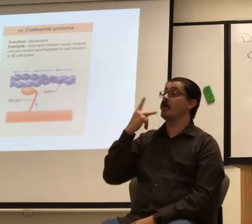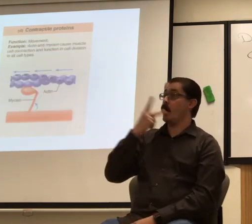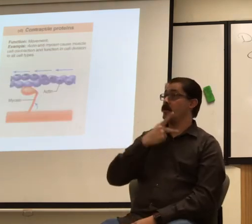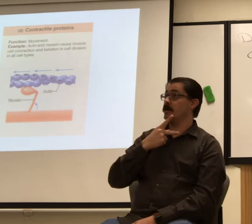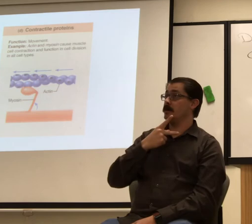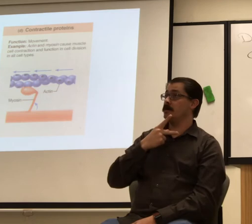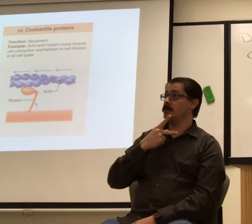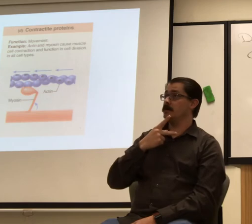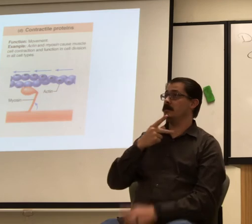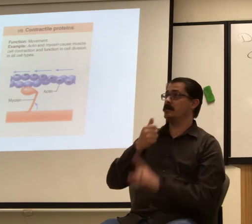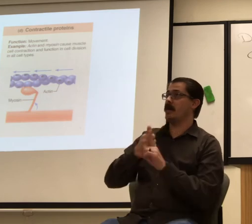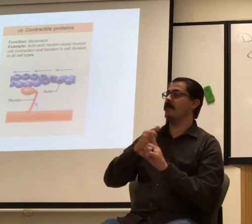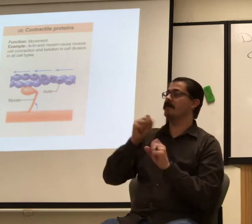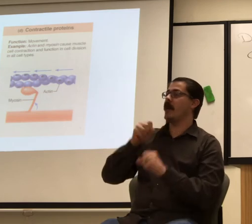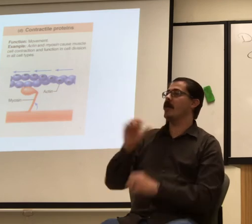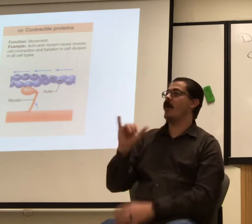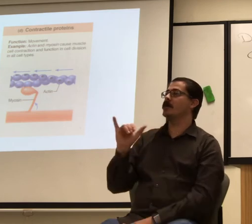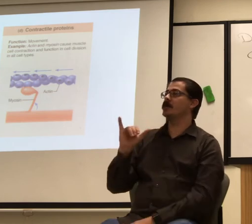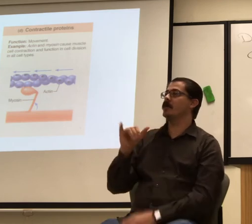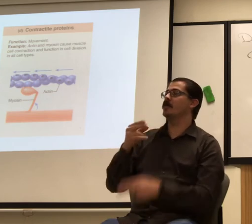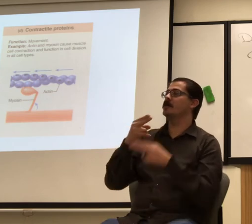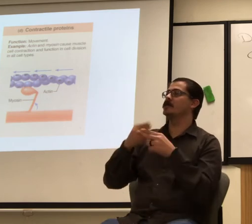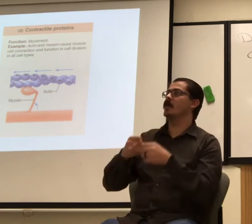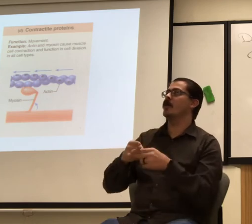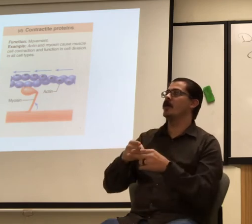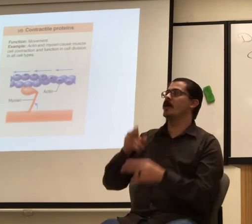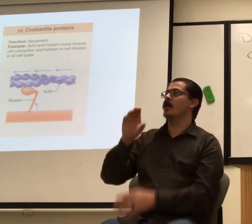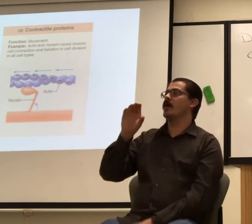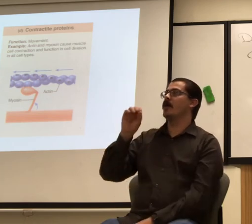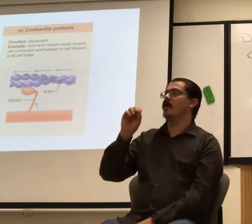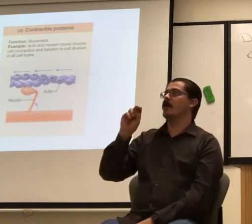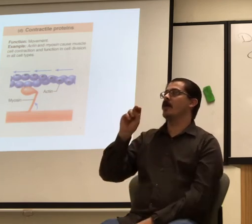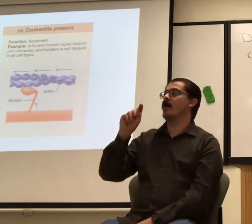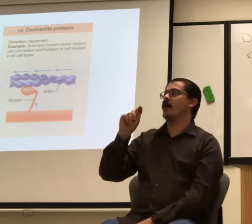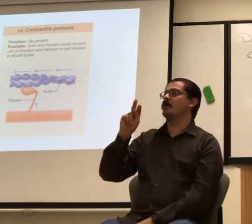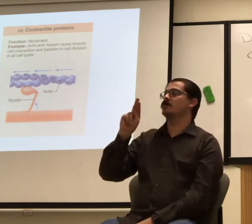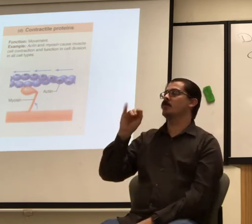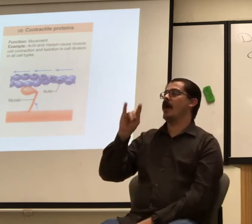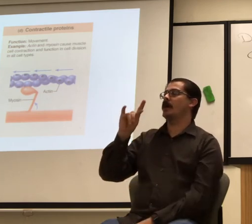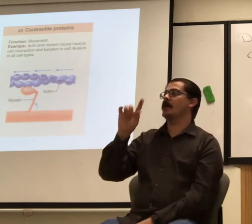be what are called contractile proteins.